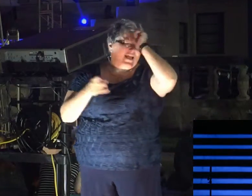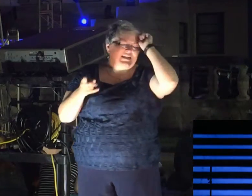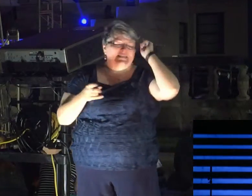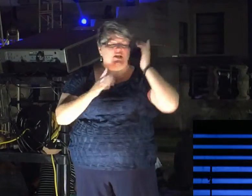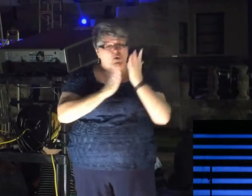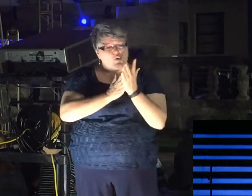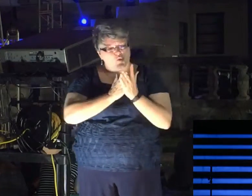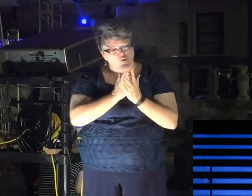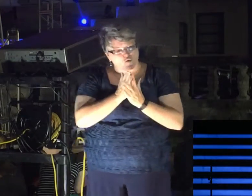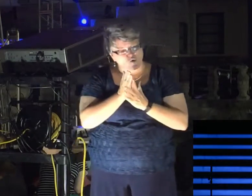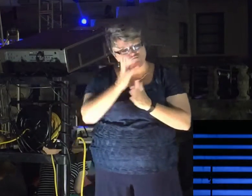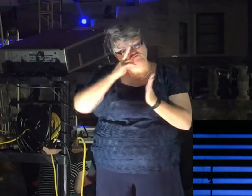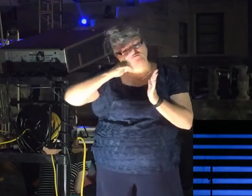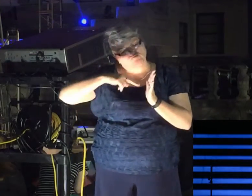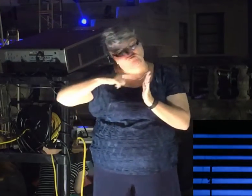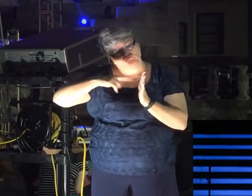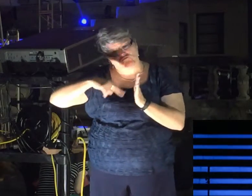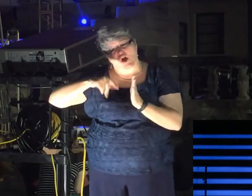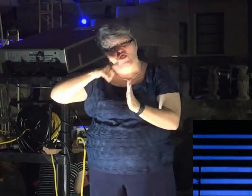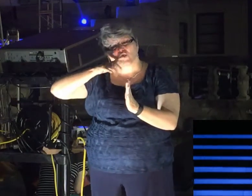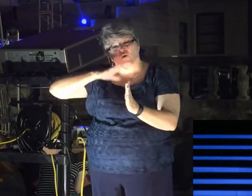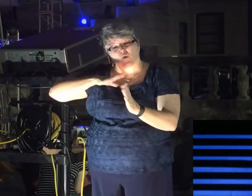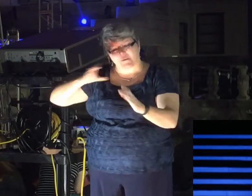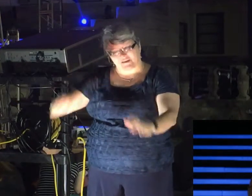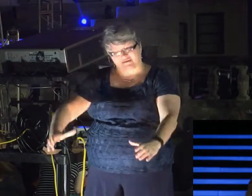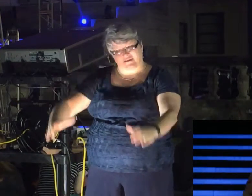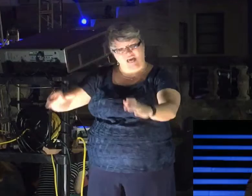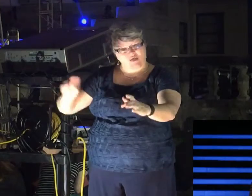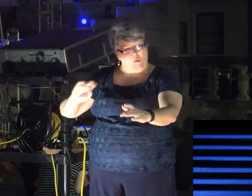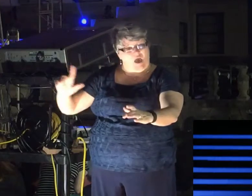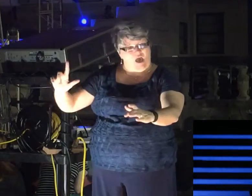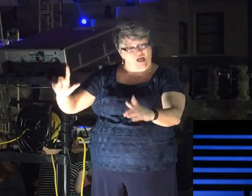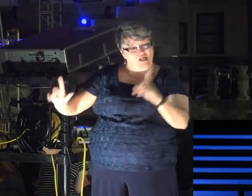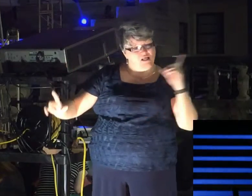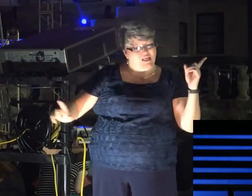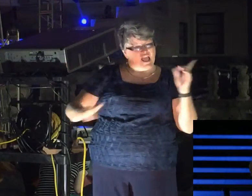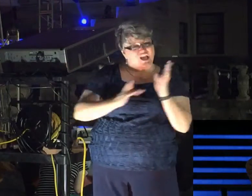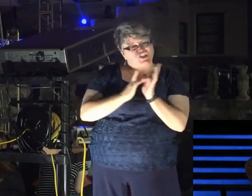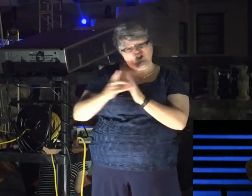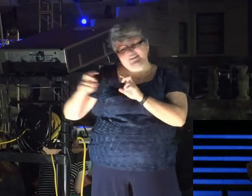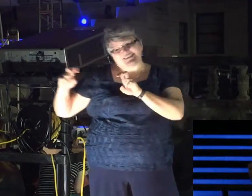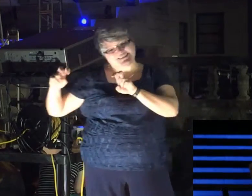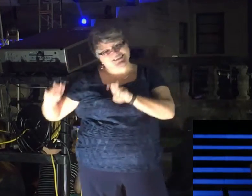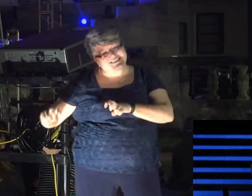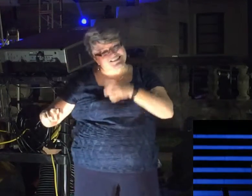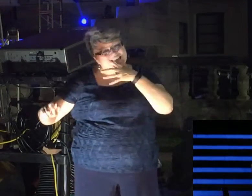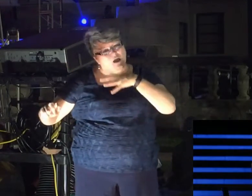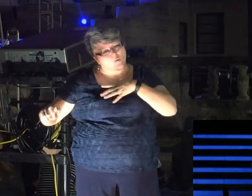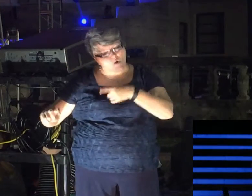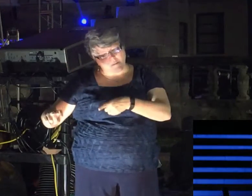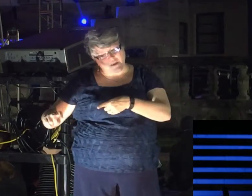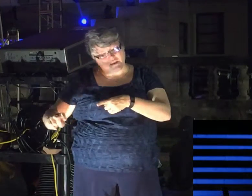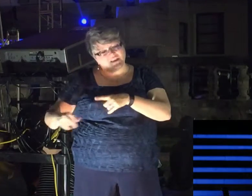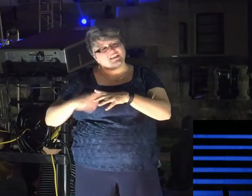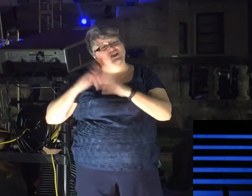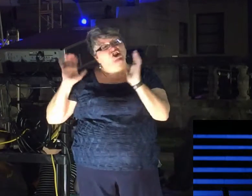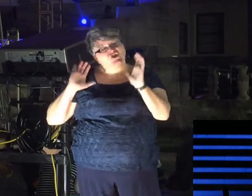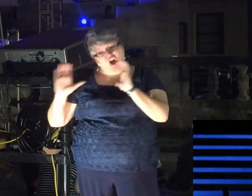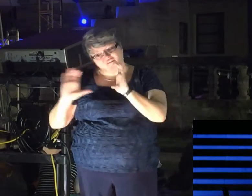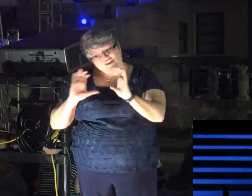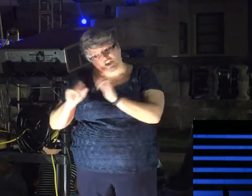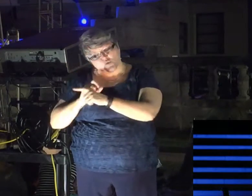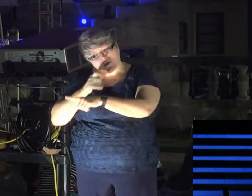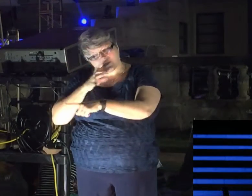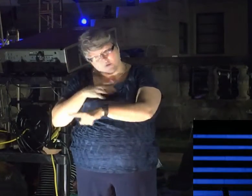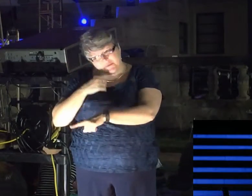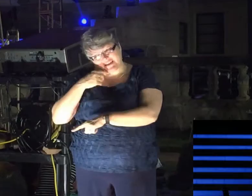4. As he moves towards the woman at the well, and Jesus sits with that woman, and as he